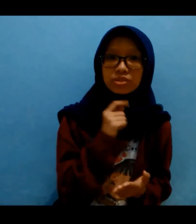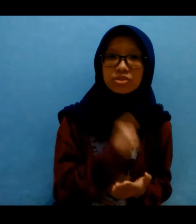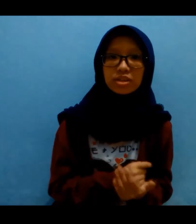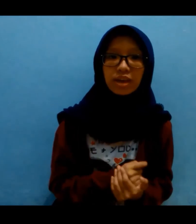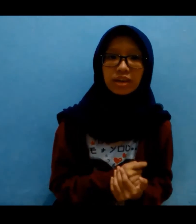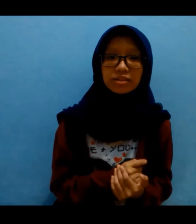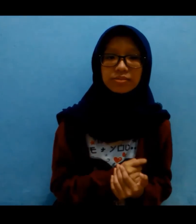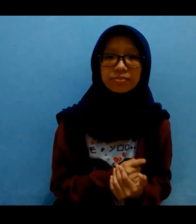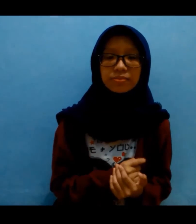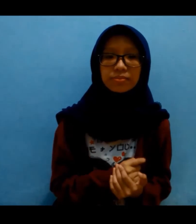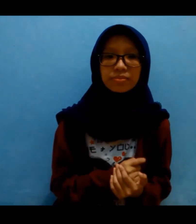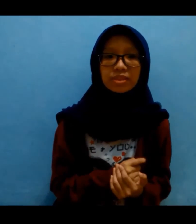news again.